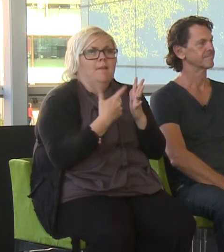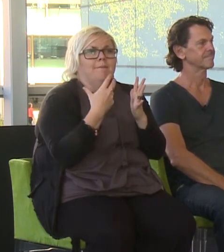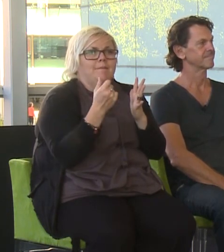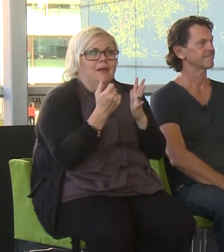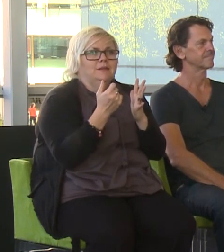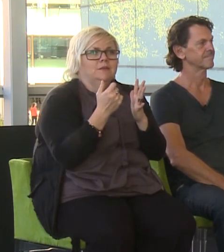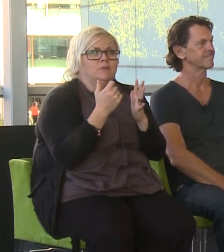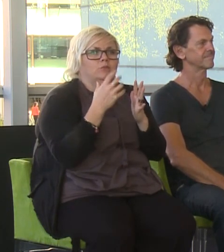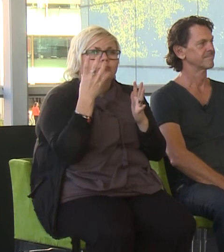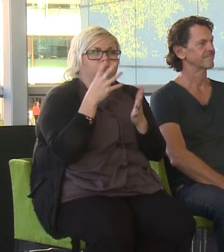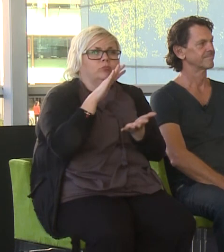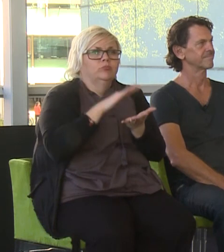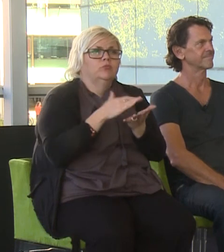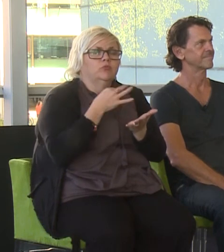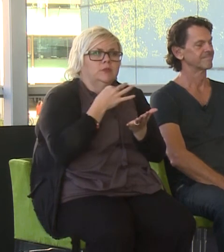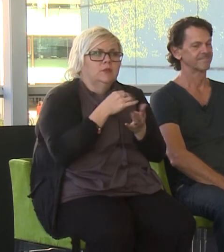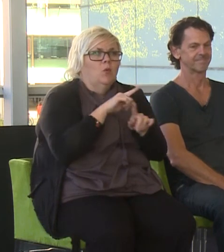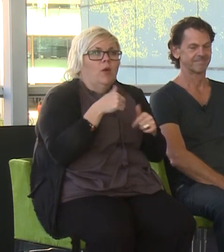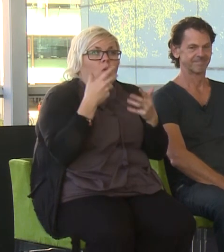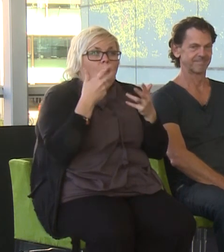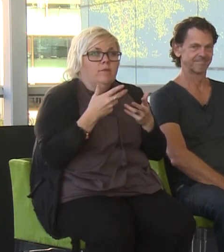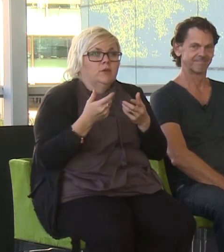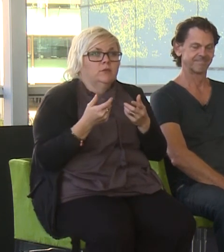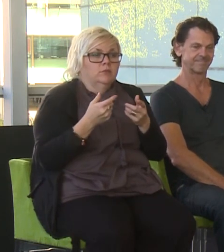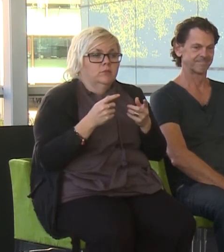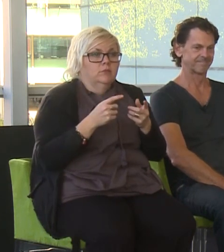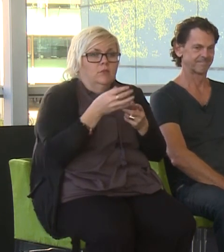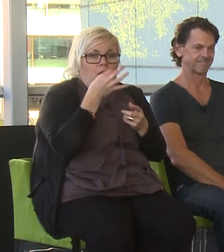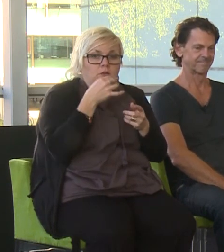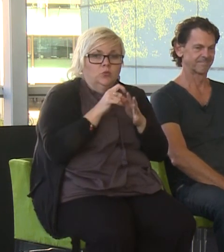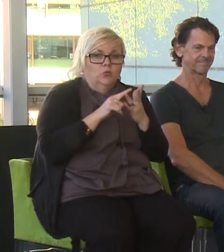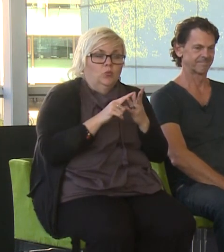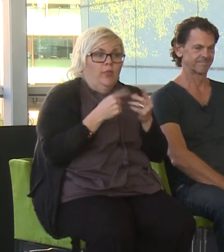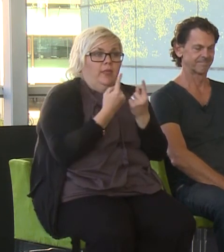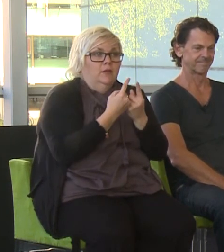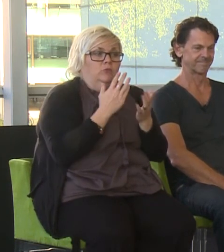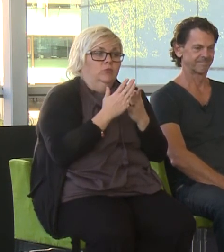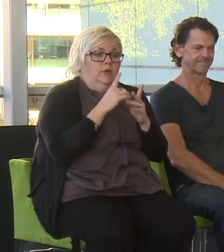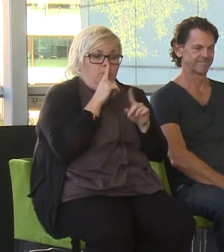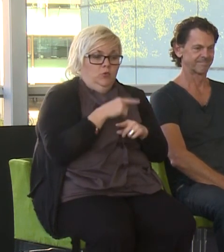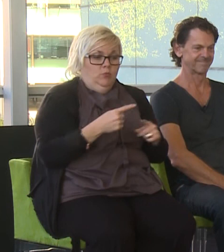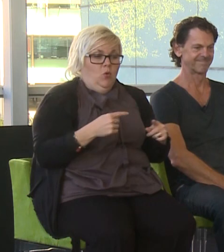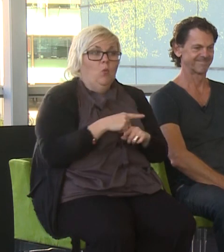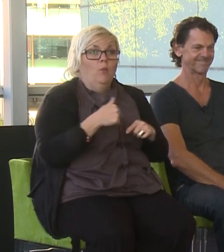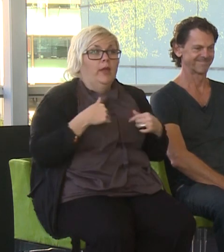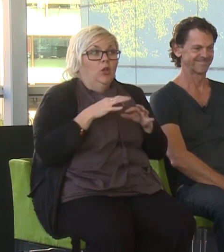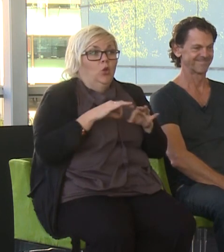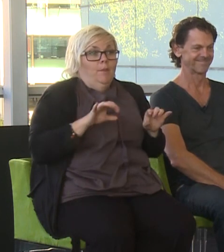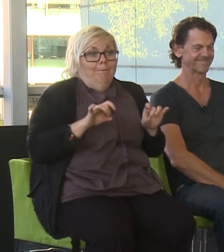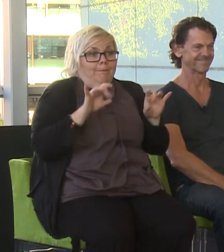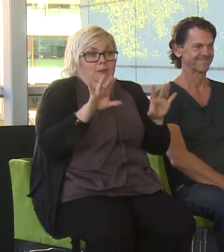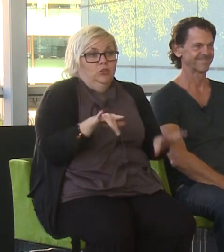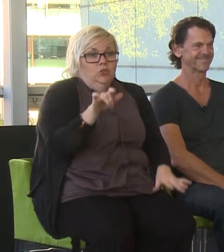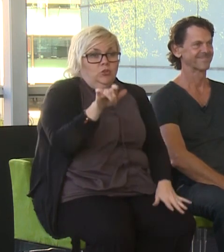We in props are often asked to provide the impossible. We are not magicians, so I'd like to